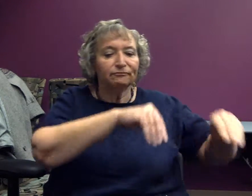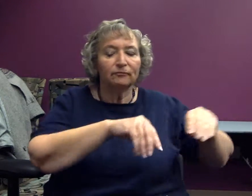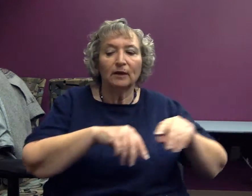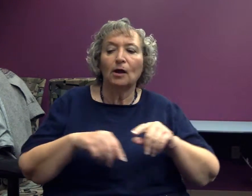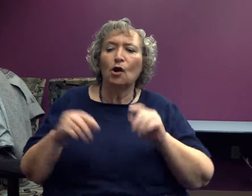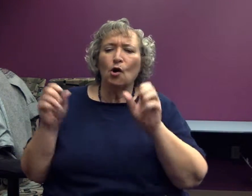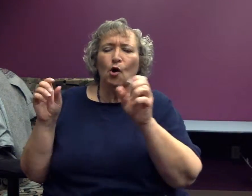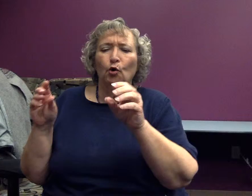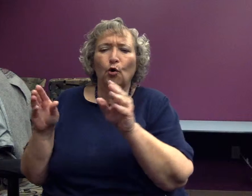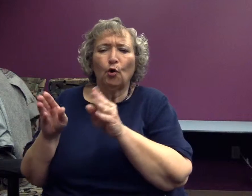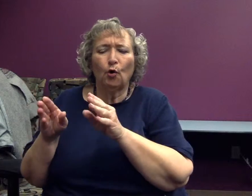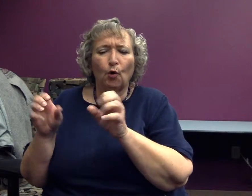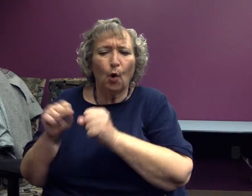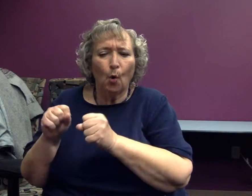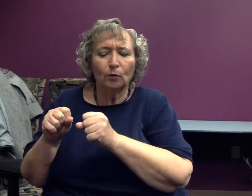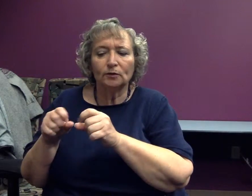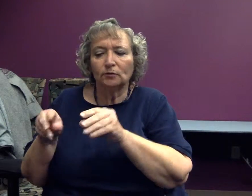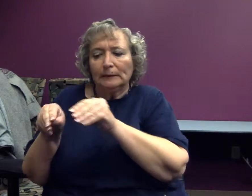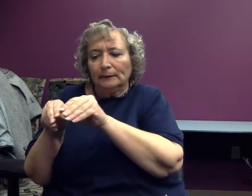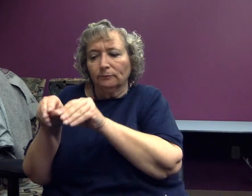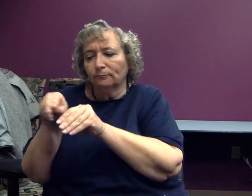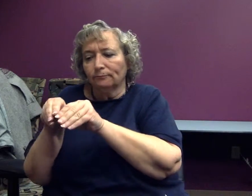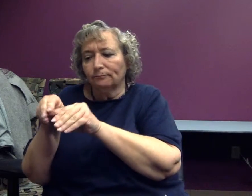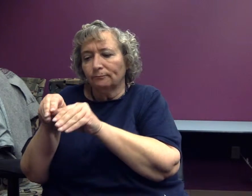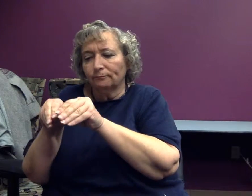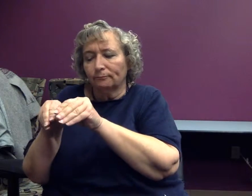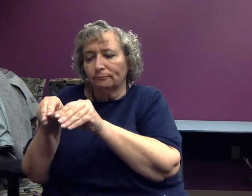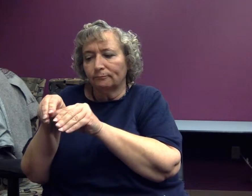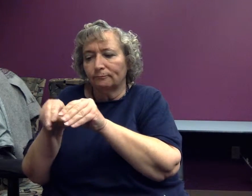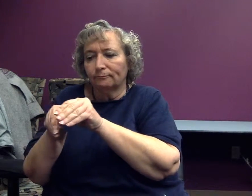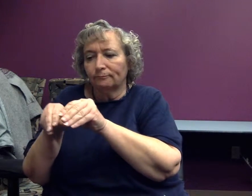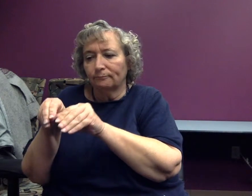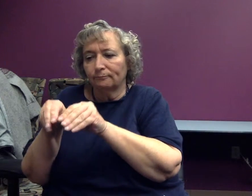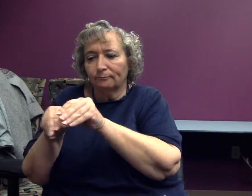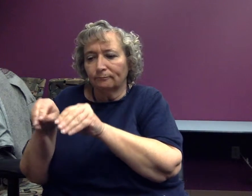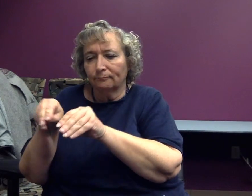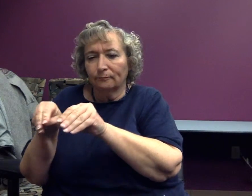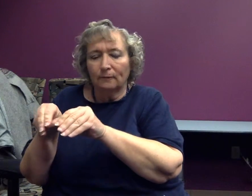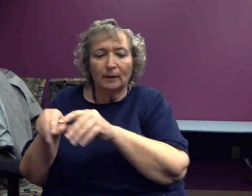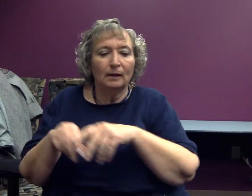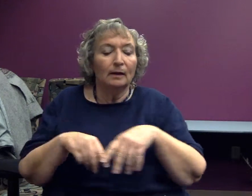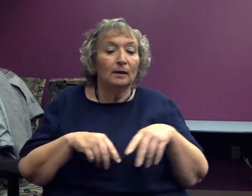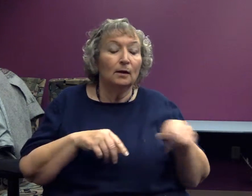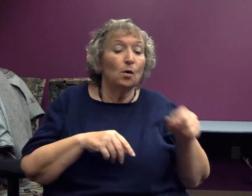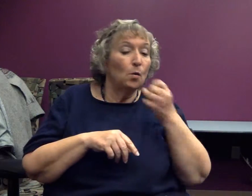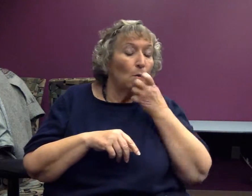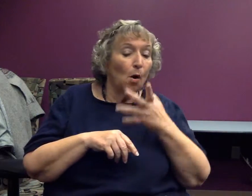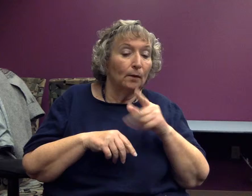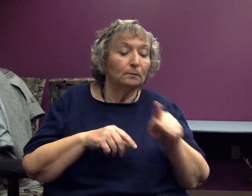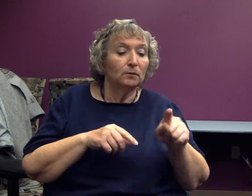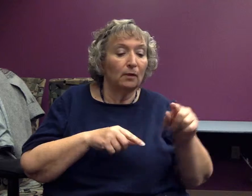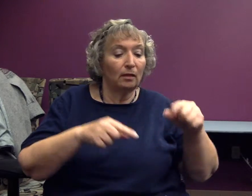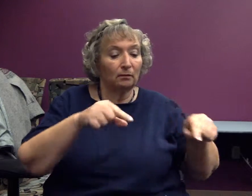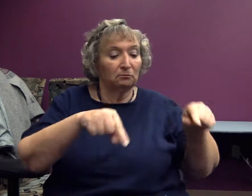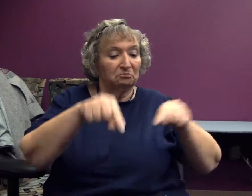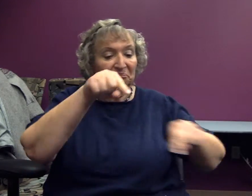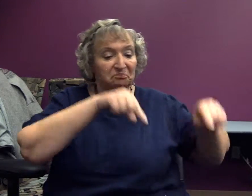The warm ones are just all over the place. They've got all this space between them. Now, if you look at